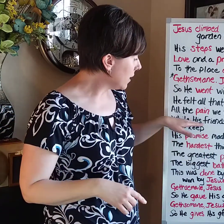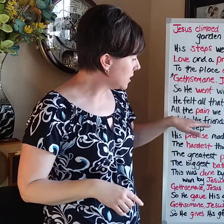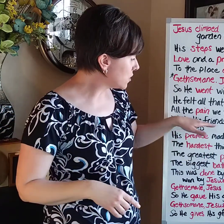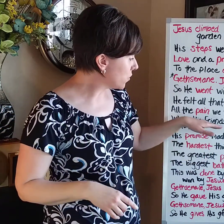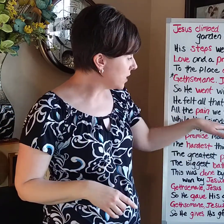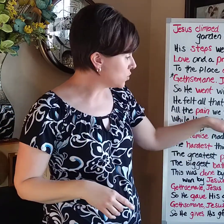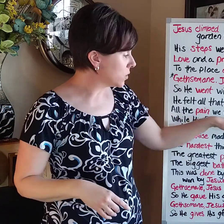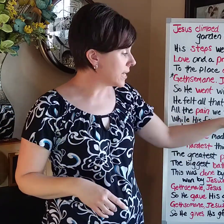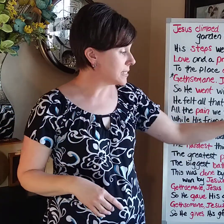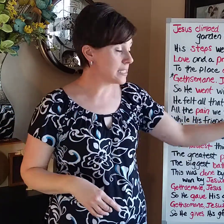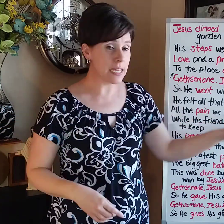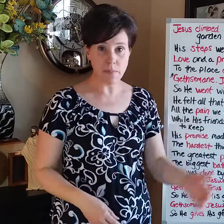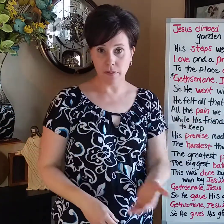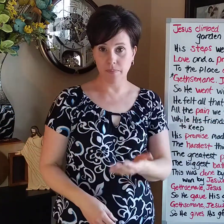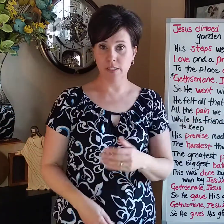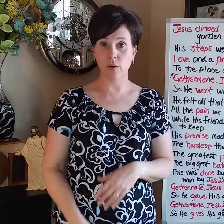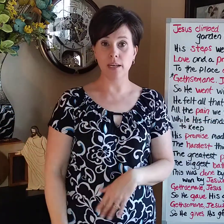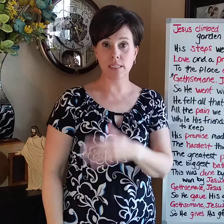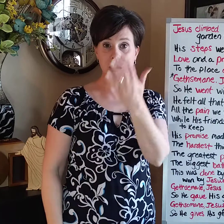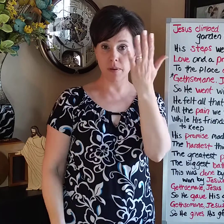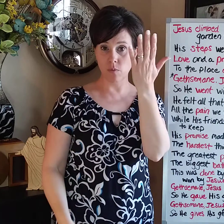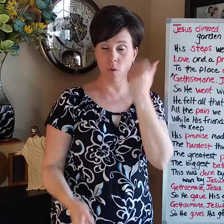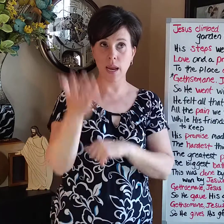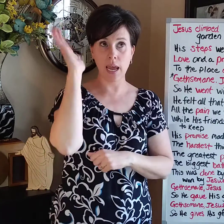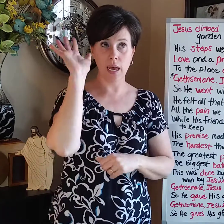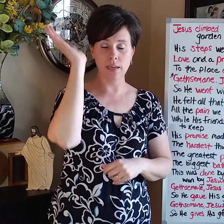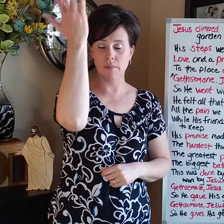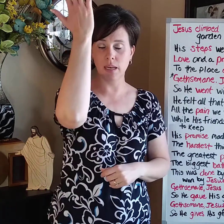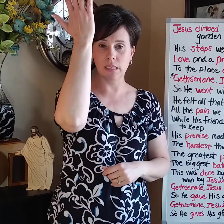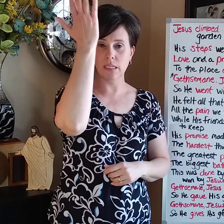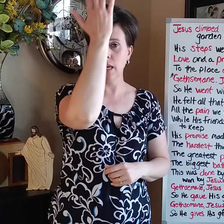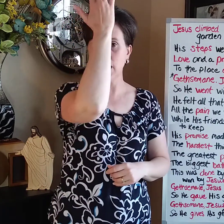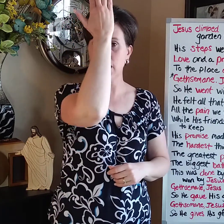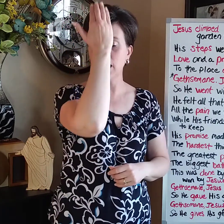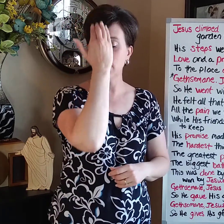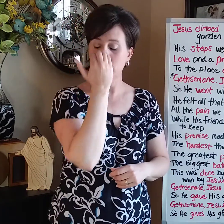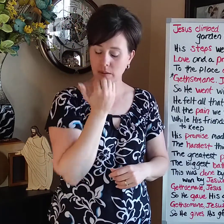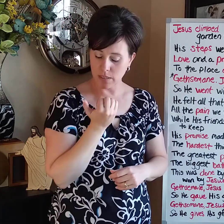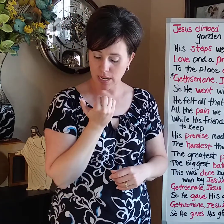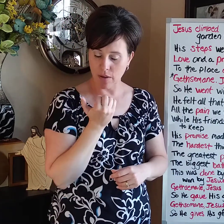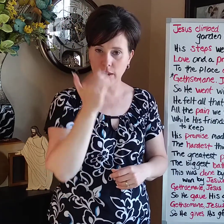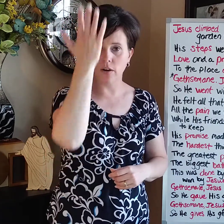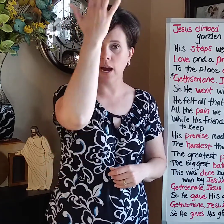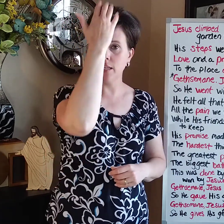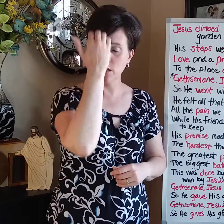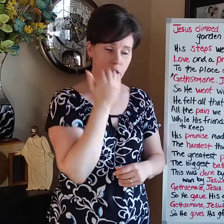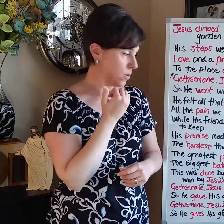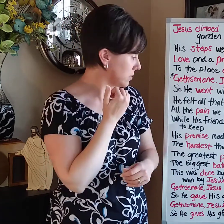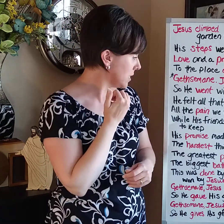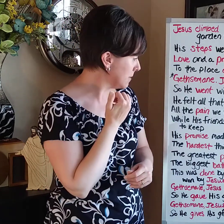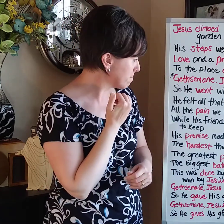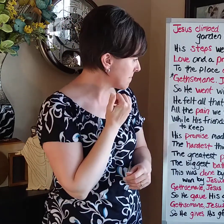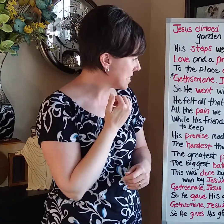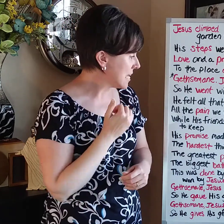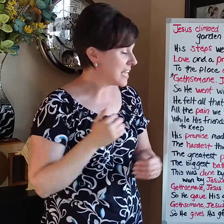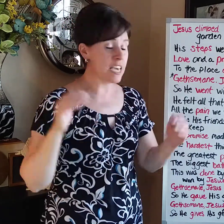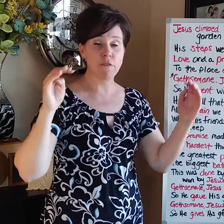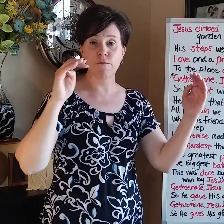his friends were asleep, so asleep is one hand, I think it's this hand, and it kind of comes down like your eyes closing. He